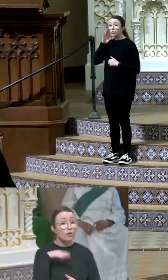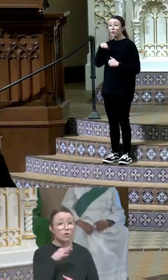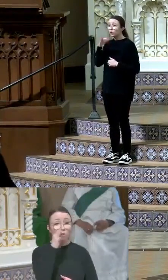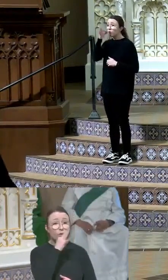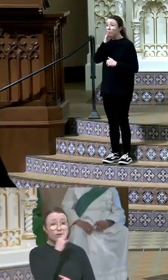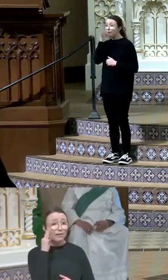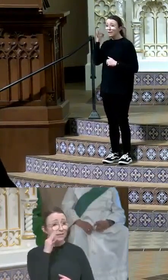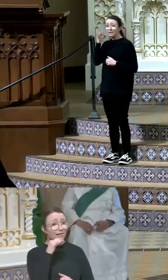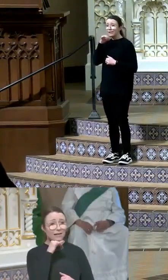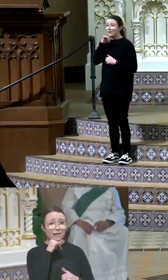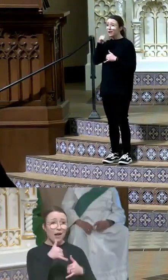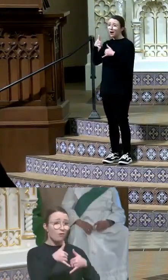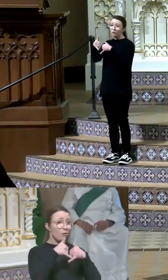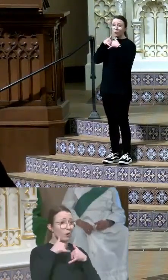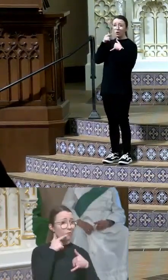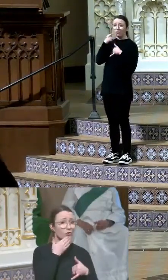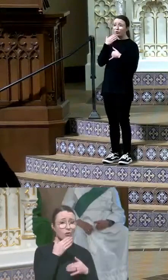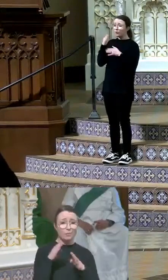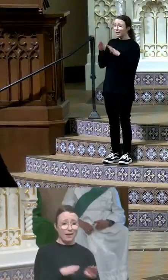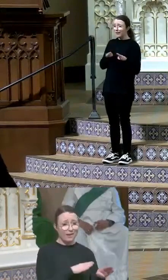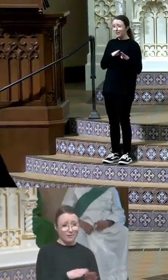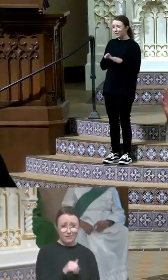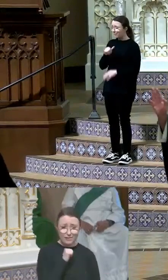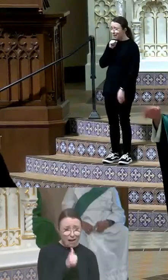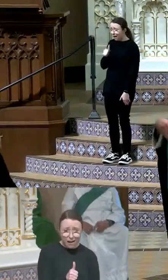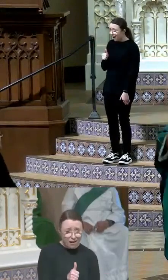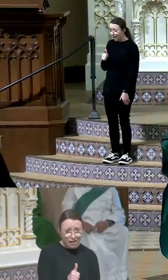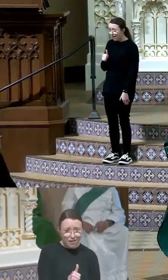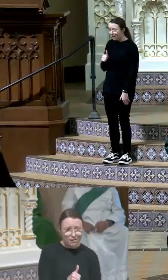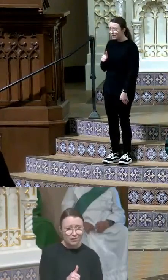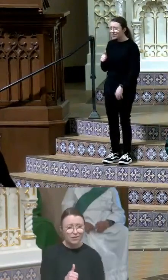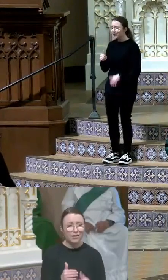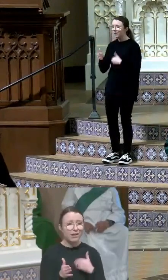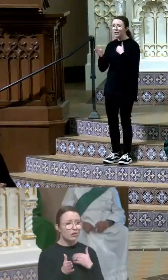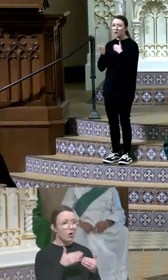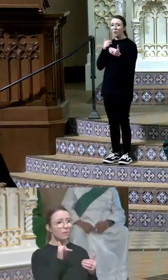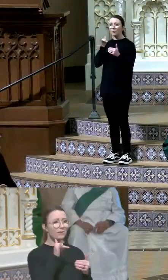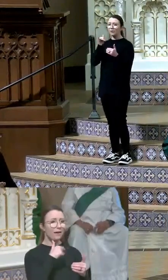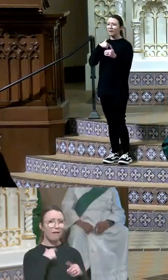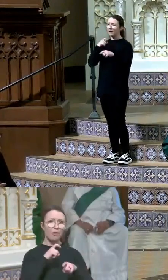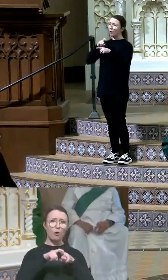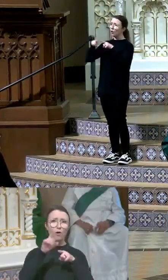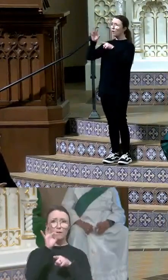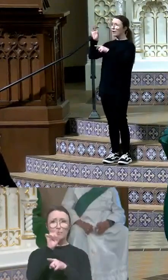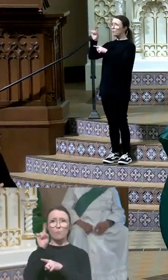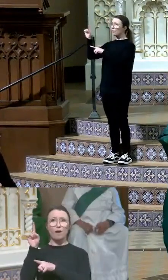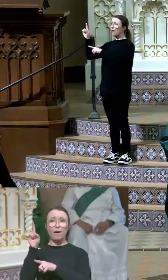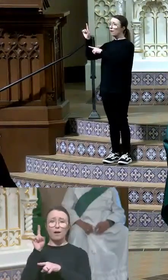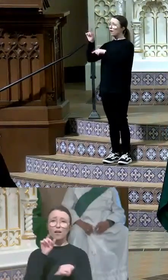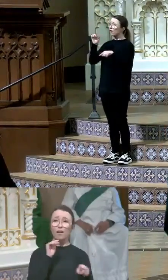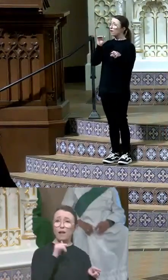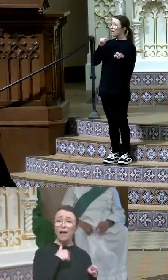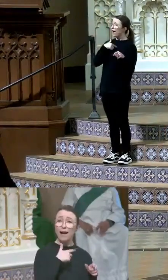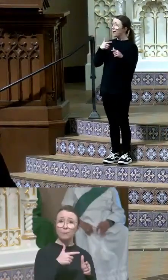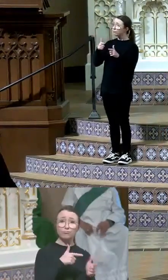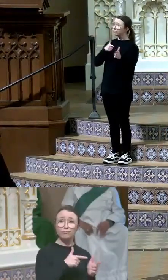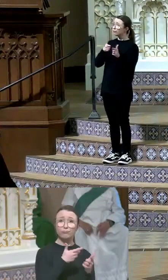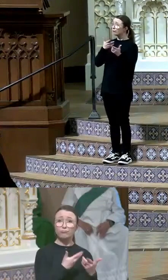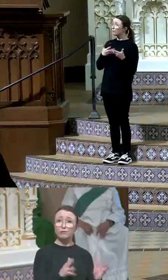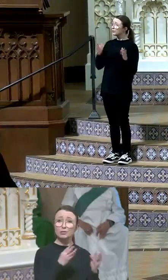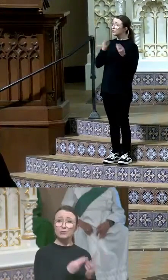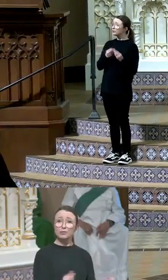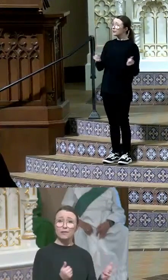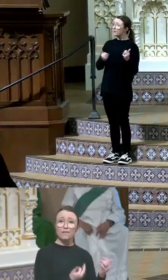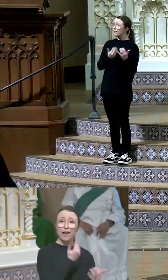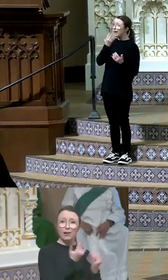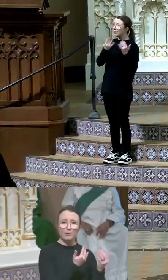behavior. That's like calling 911 after you put the fire out. It is food for the journey.